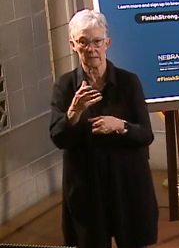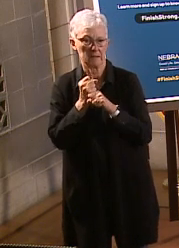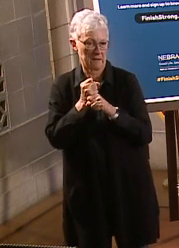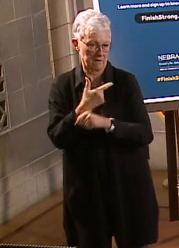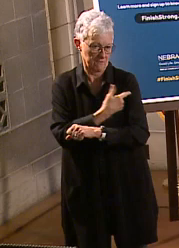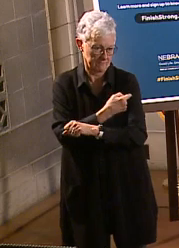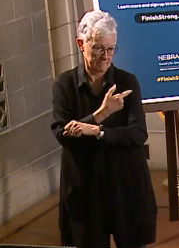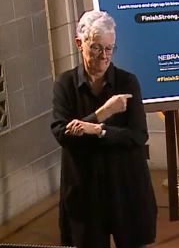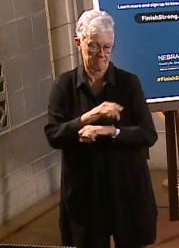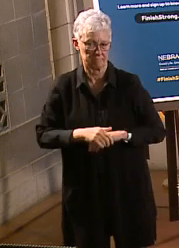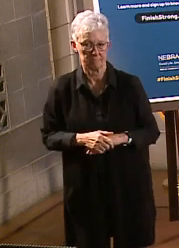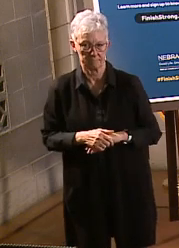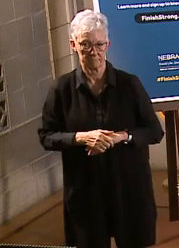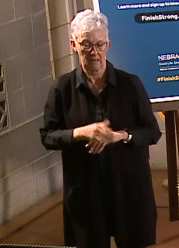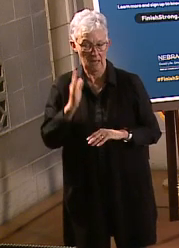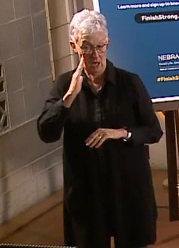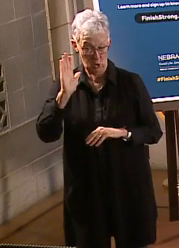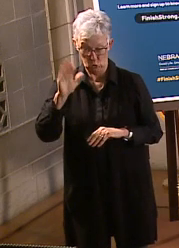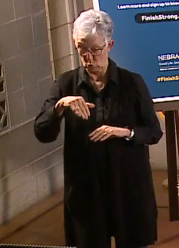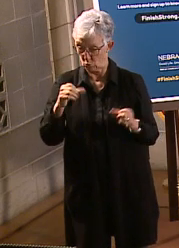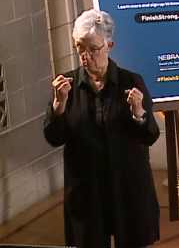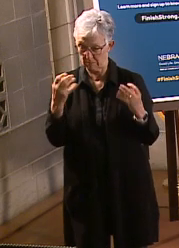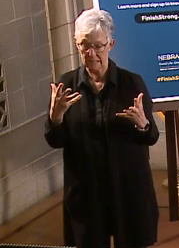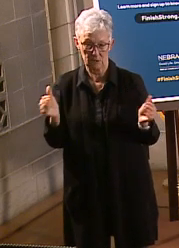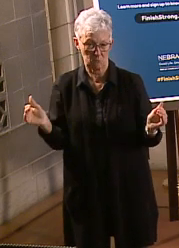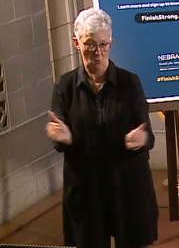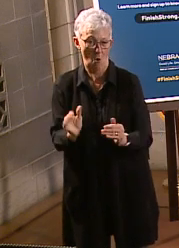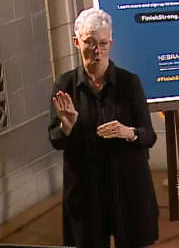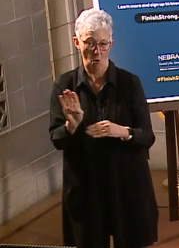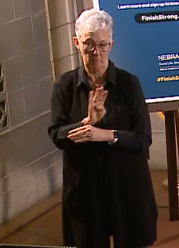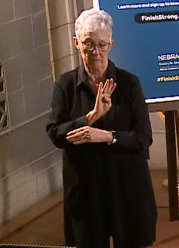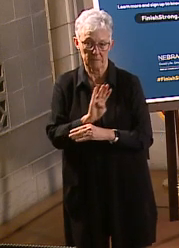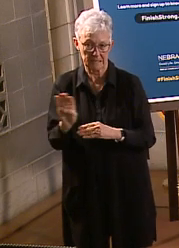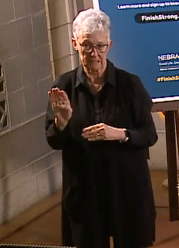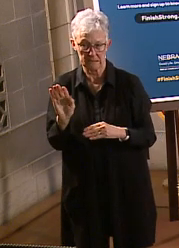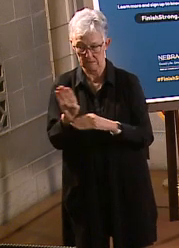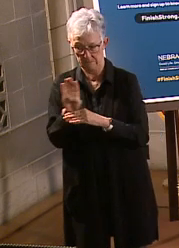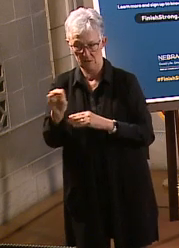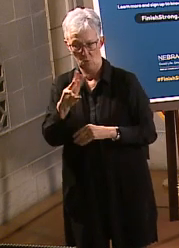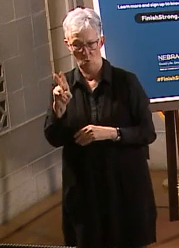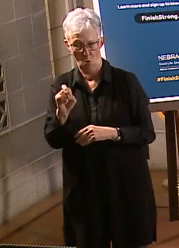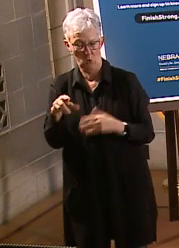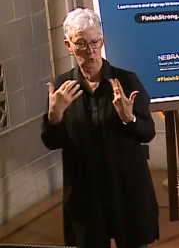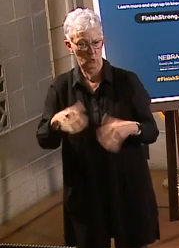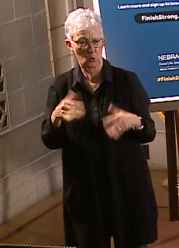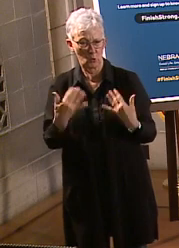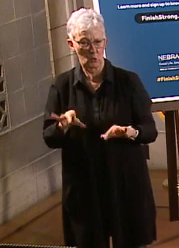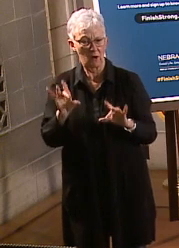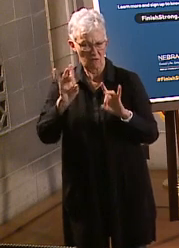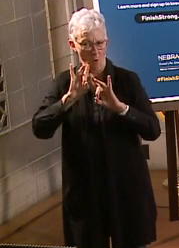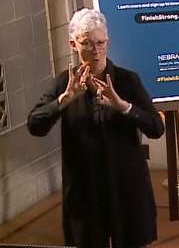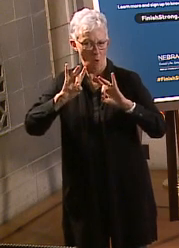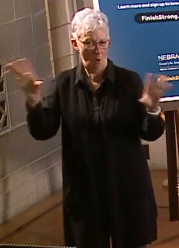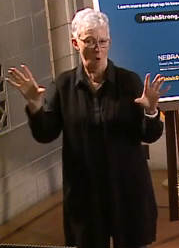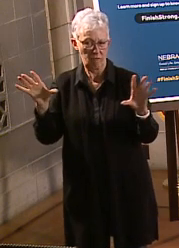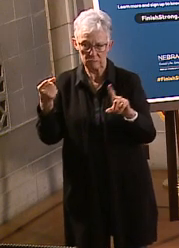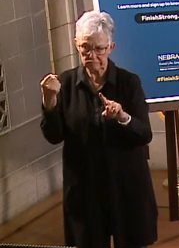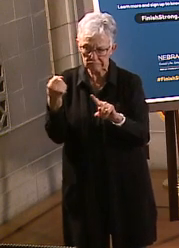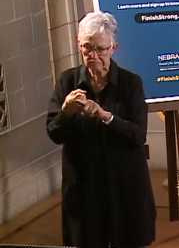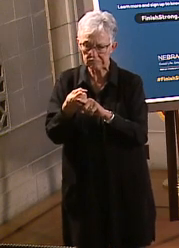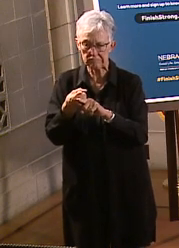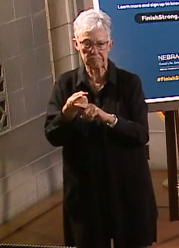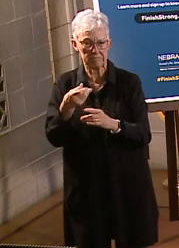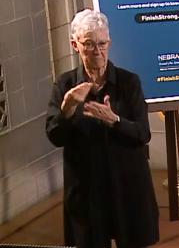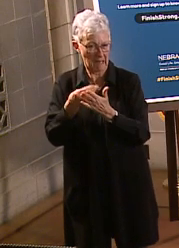I know many small businesses and small business owners have been significantly impacted because of the pandemic and the challenges